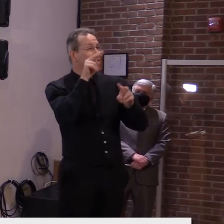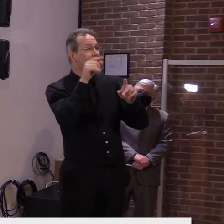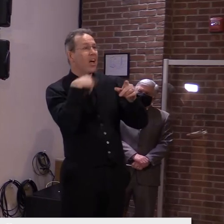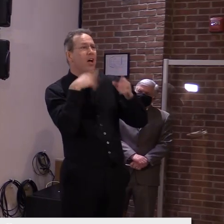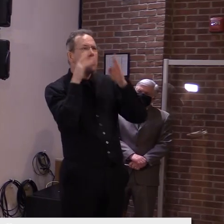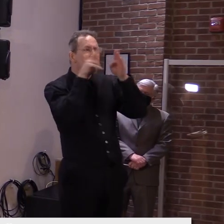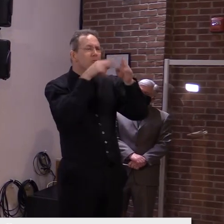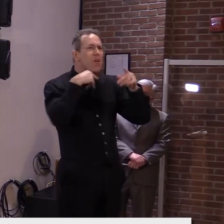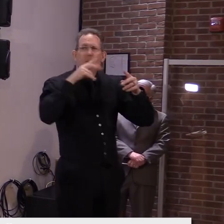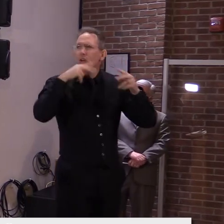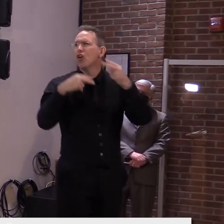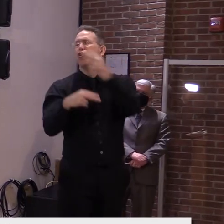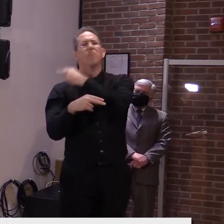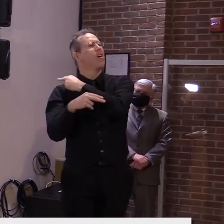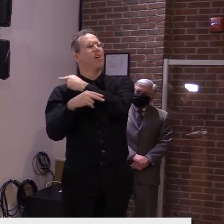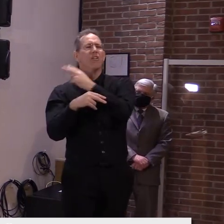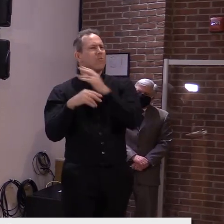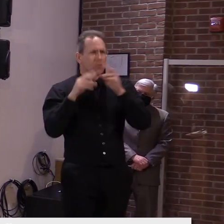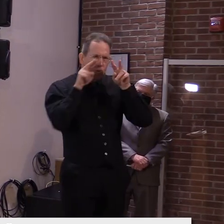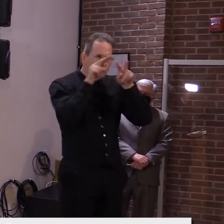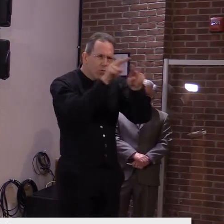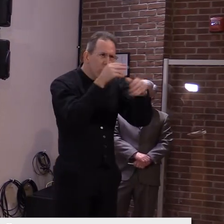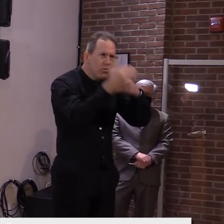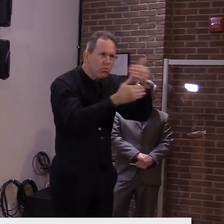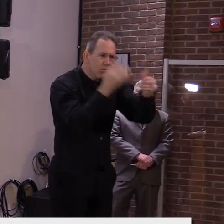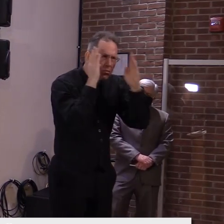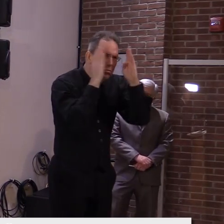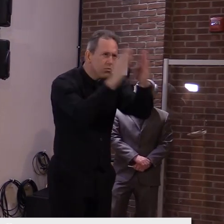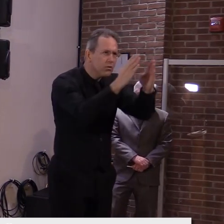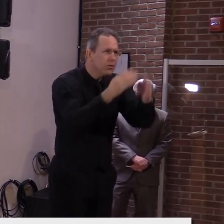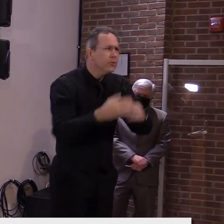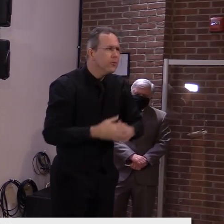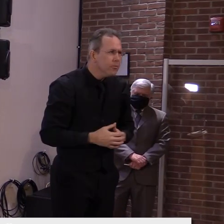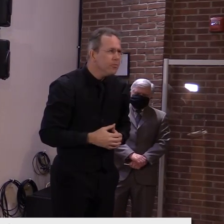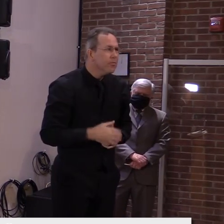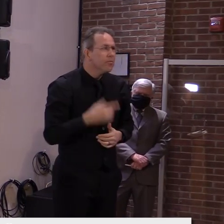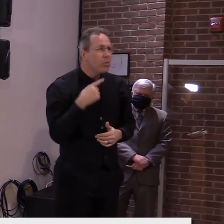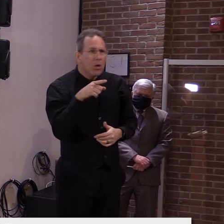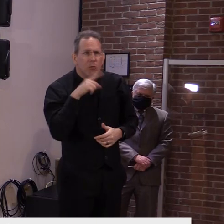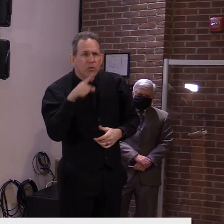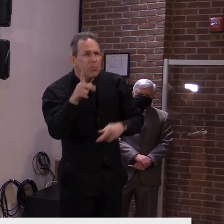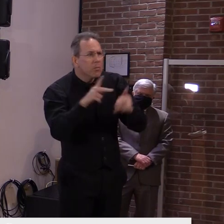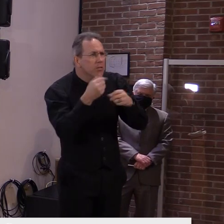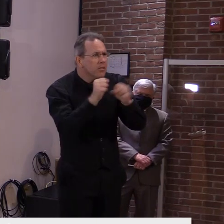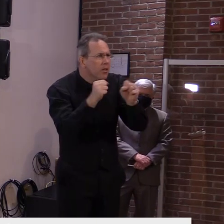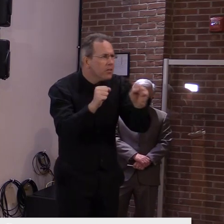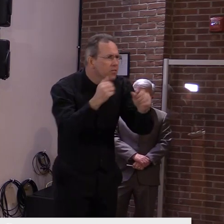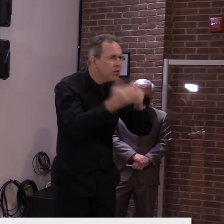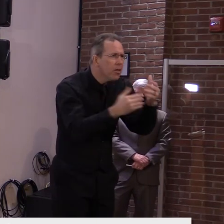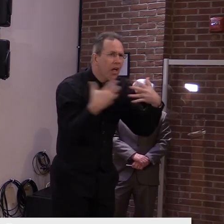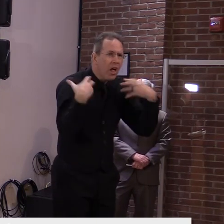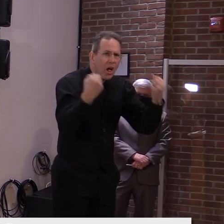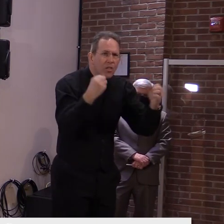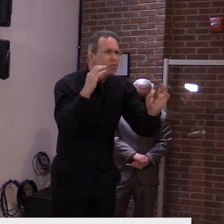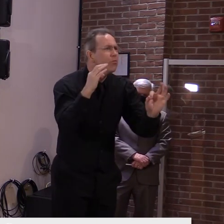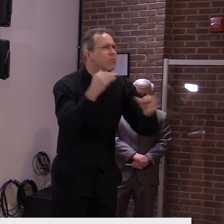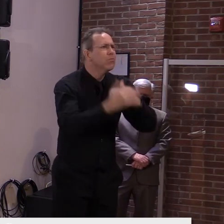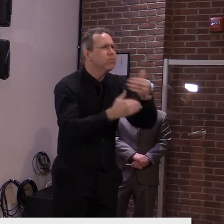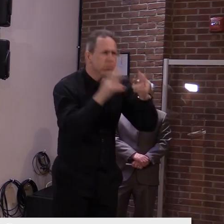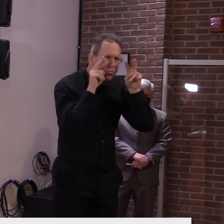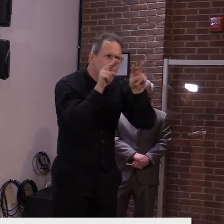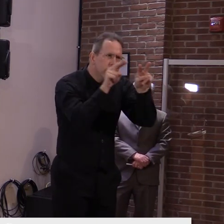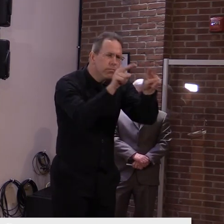the supply of vaccination into the arm, a vaccine into the arms of those that are impacted, which we've